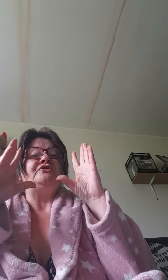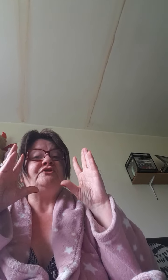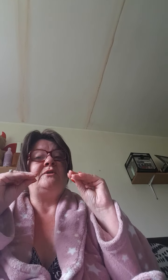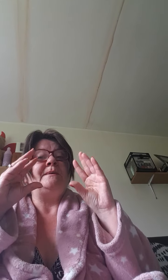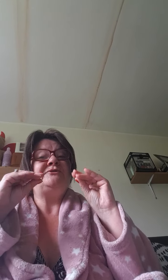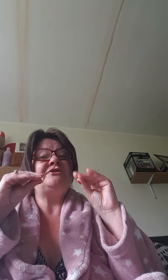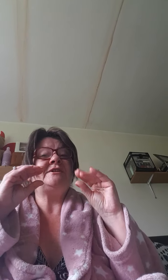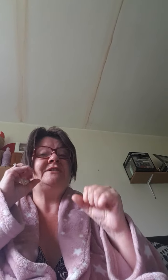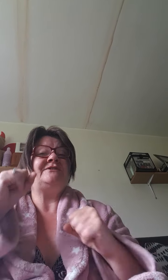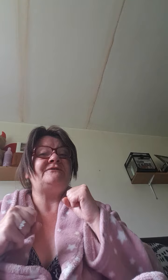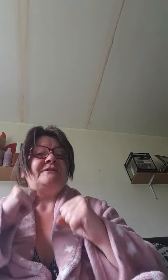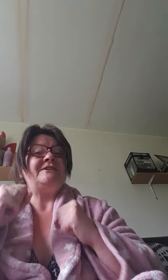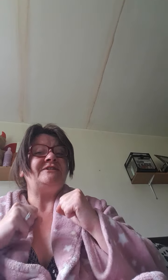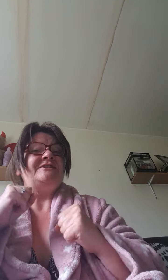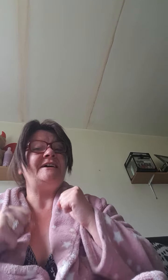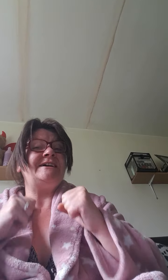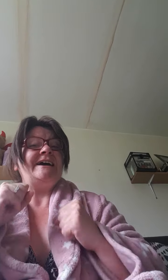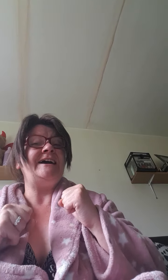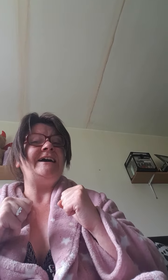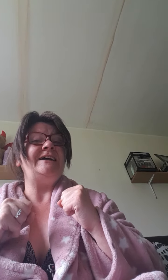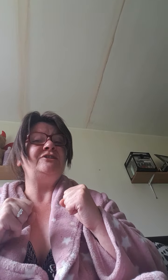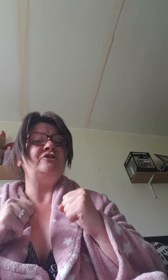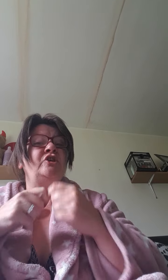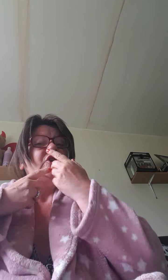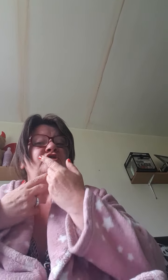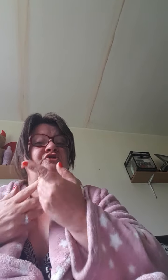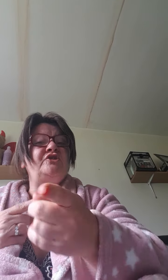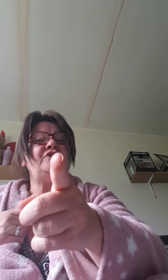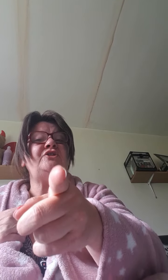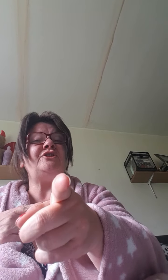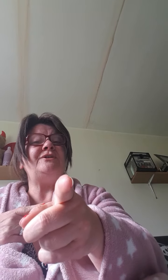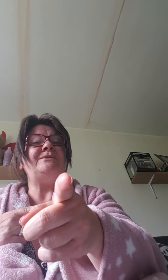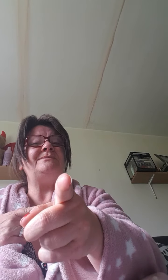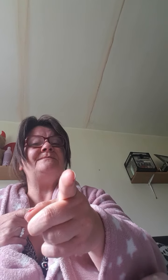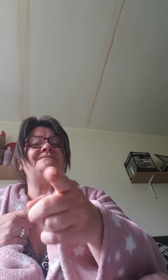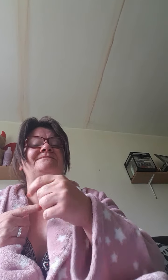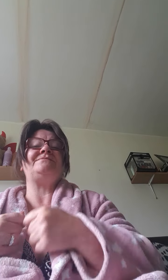So I'm talking as fast as I can to you.